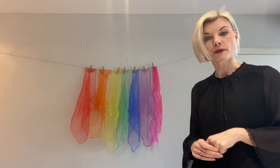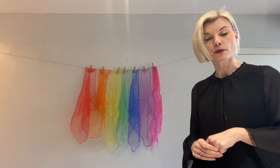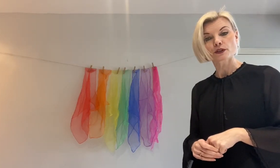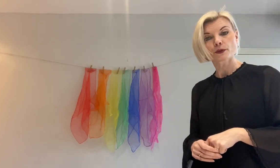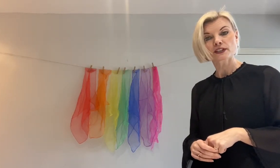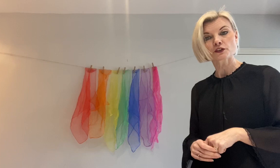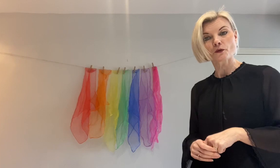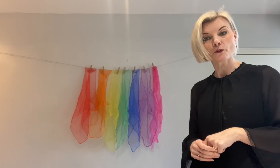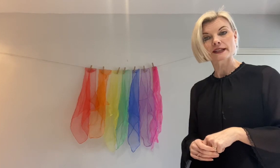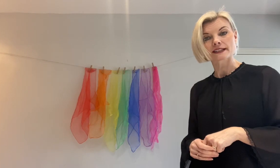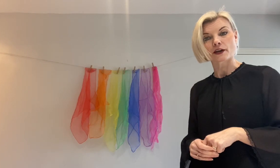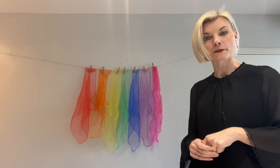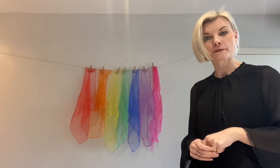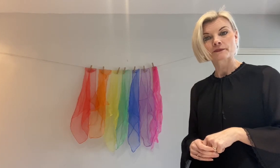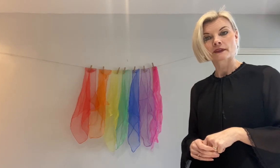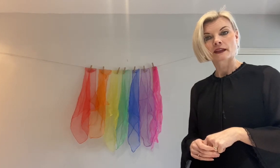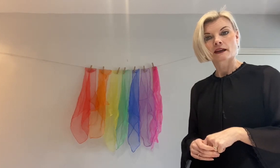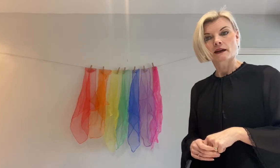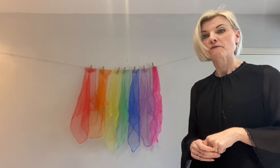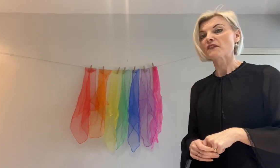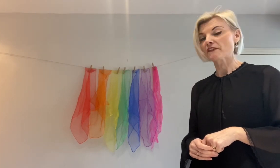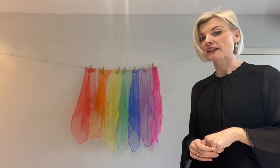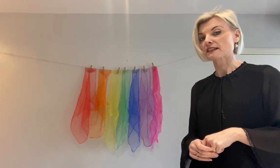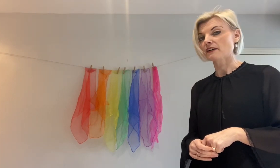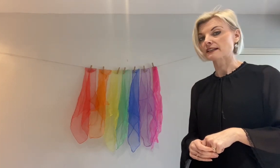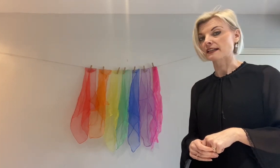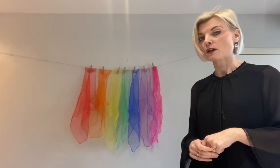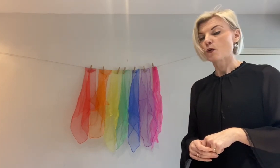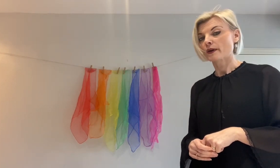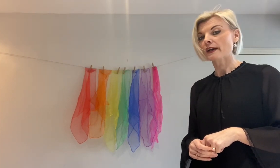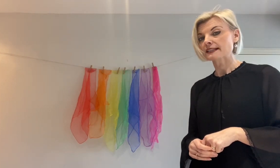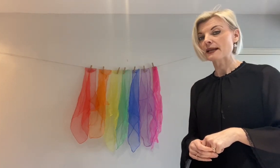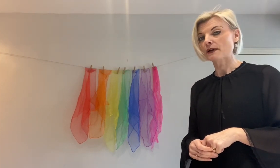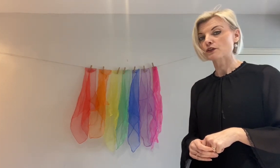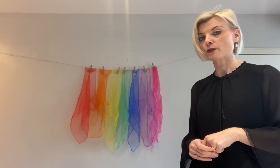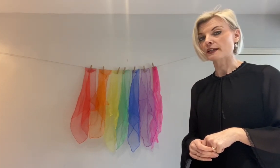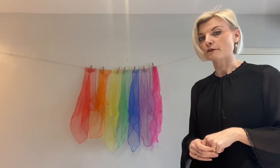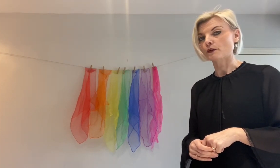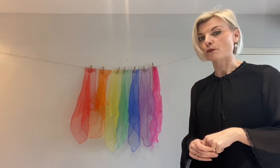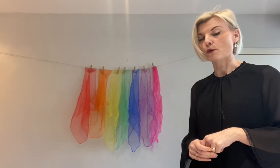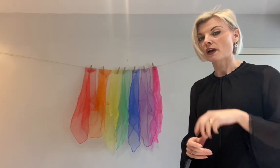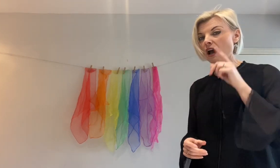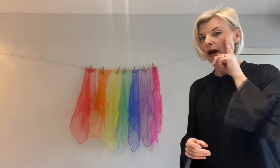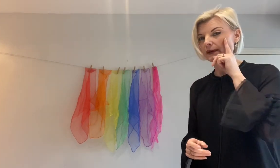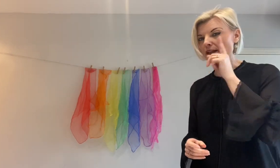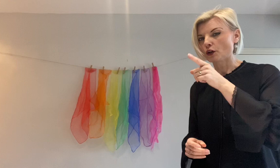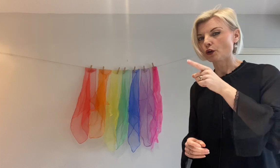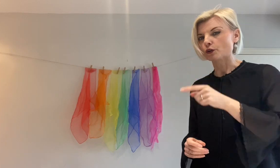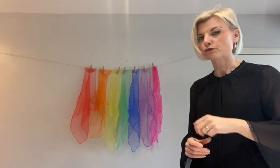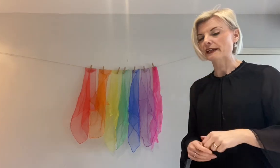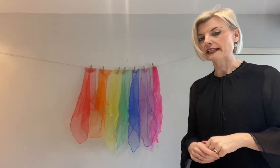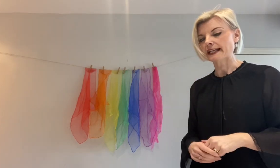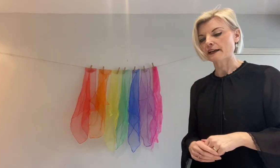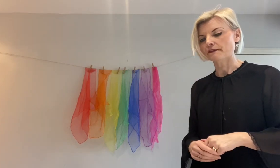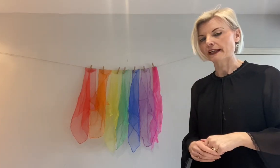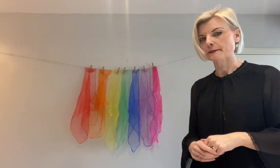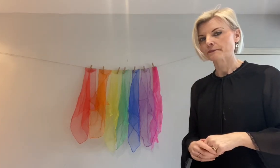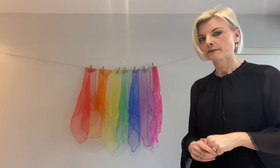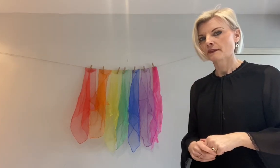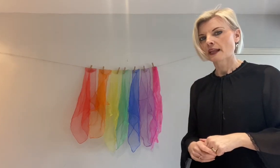to put in your window. Very excited. When I take my dogs out for a walk, I'm going to look really carefully.